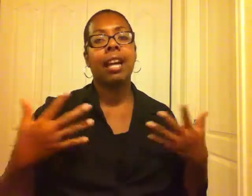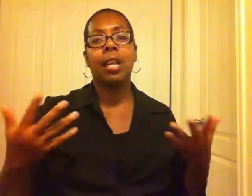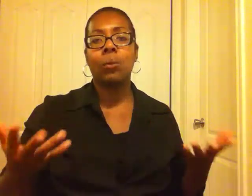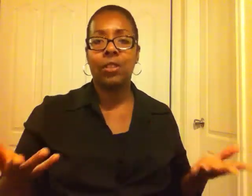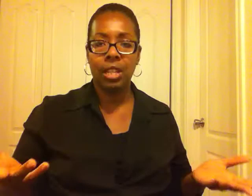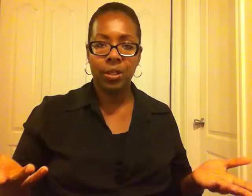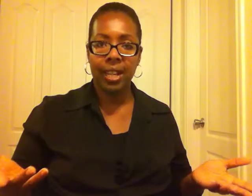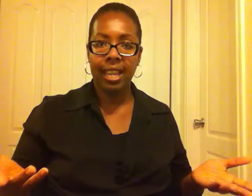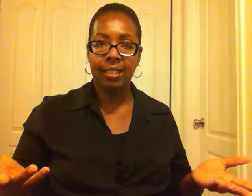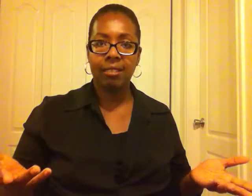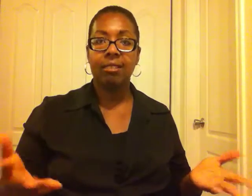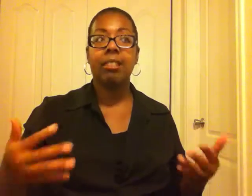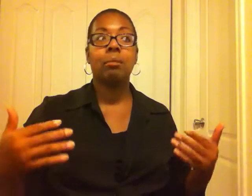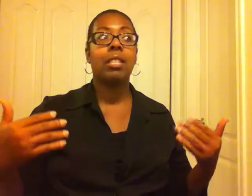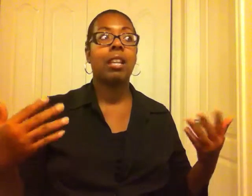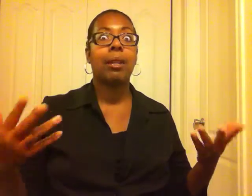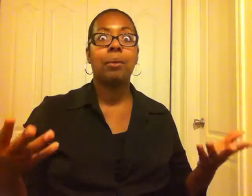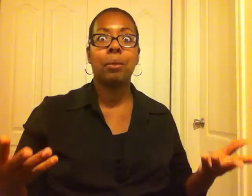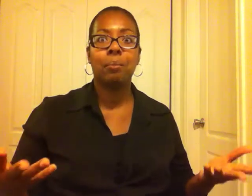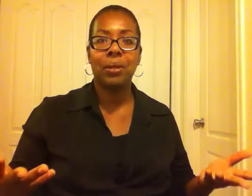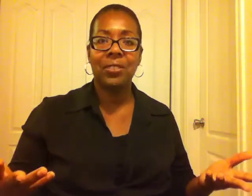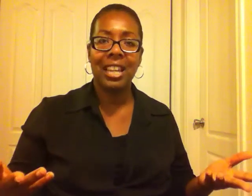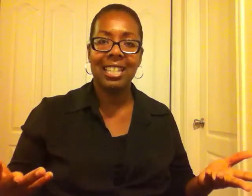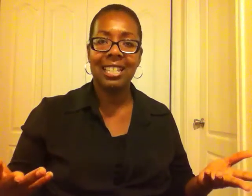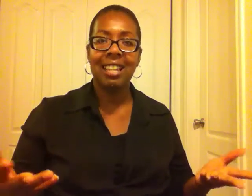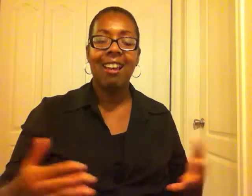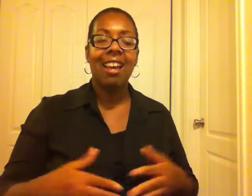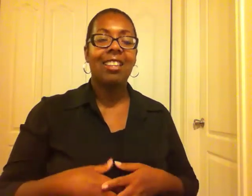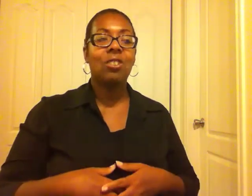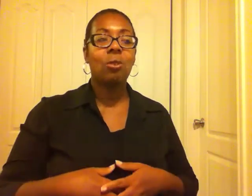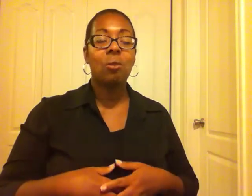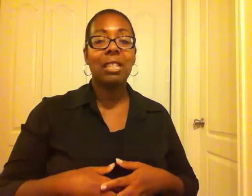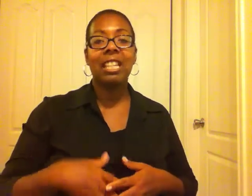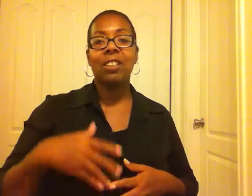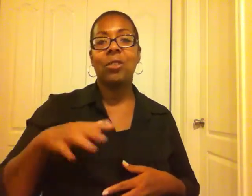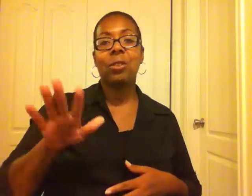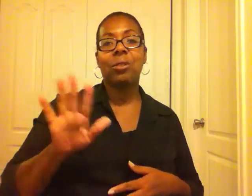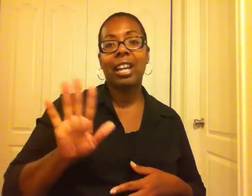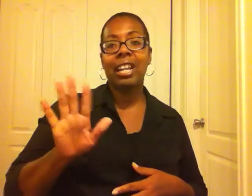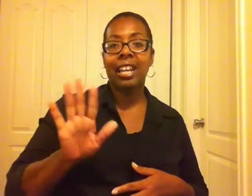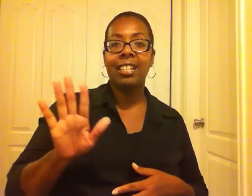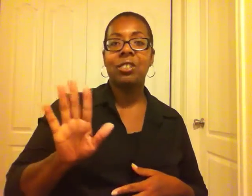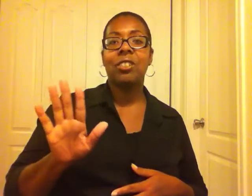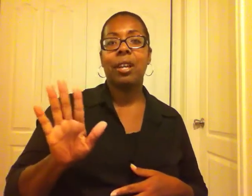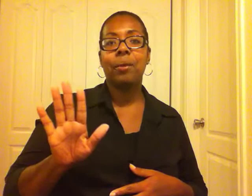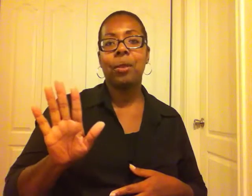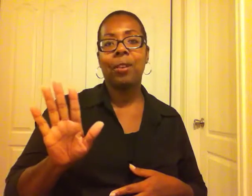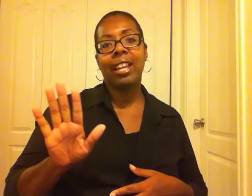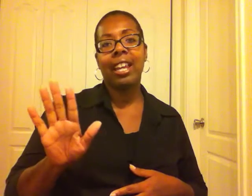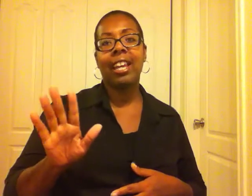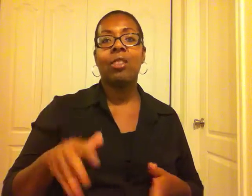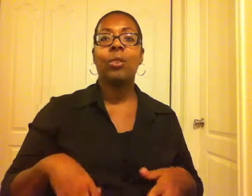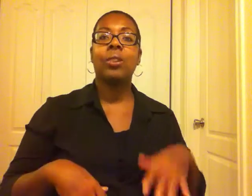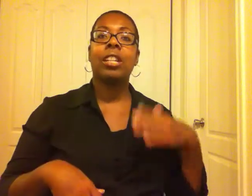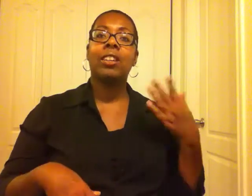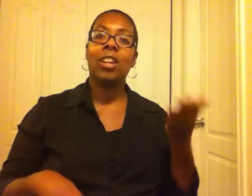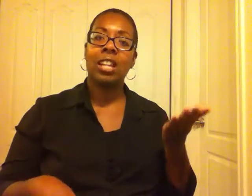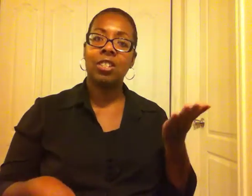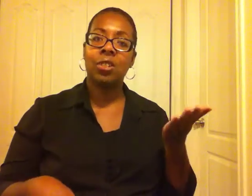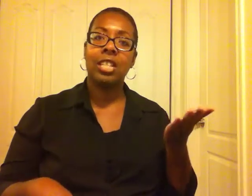signed with either hand, can be signed with both hands. Normally, if you are right-handed, you sign with your right hand. If you're left-handed, you can